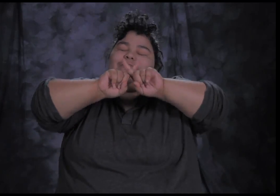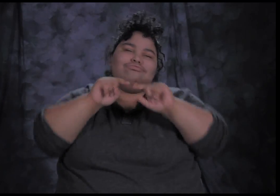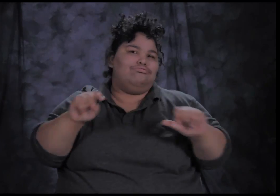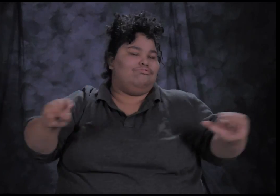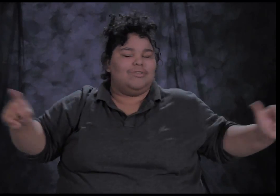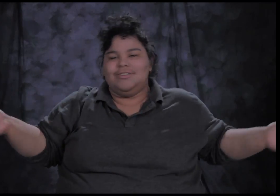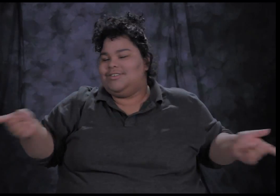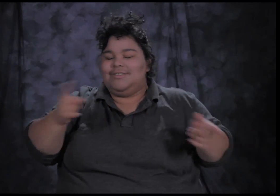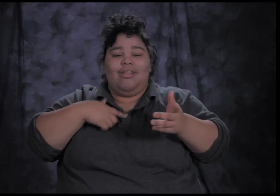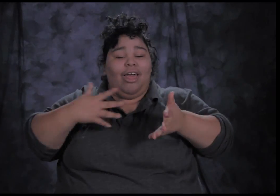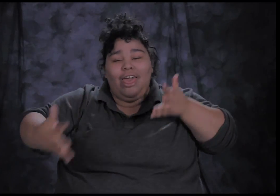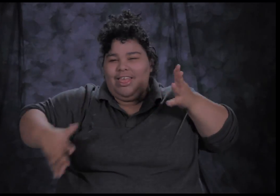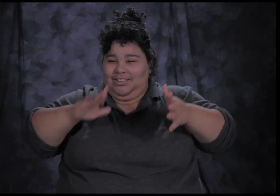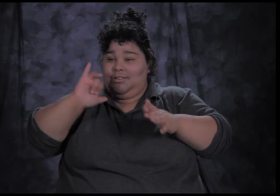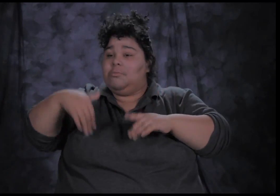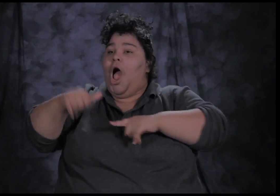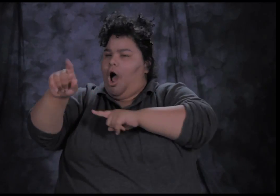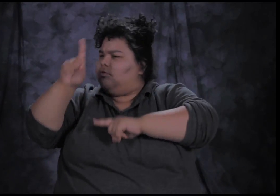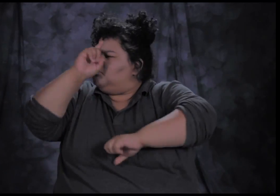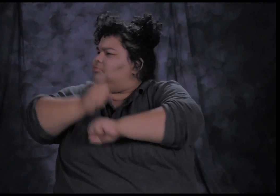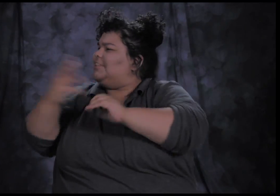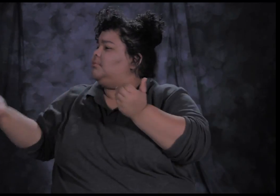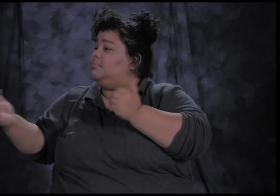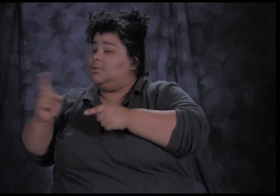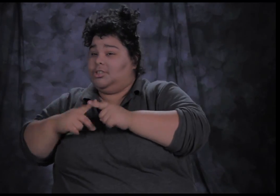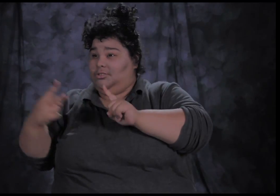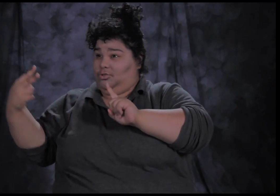different signs. It's almost like it was my second language.